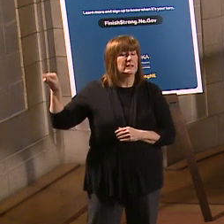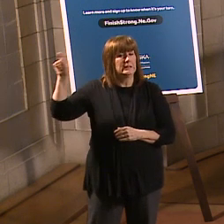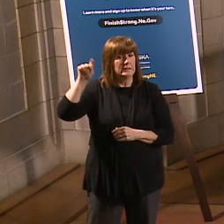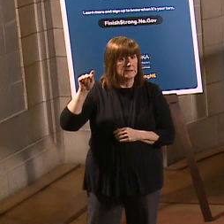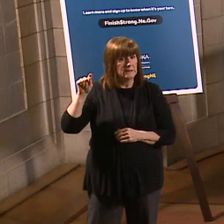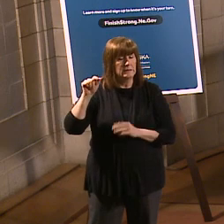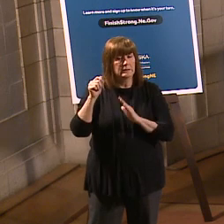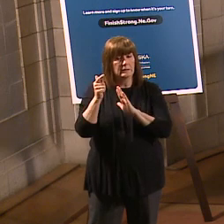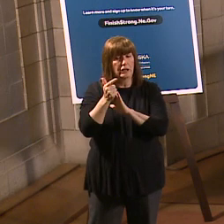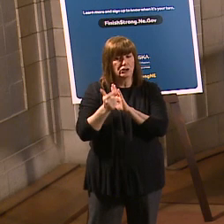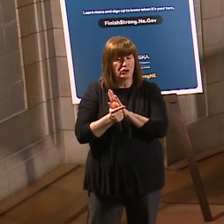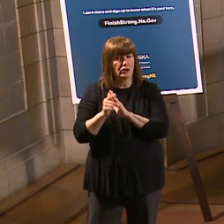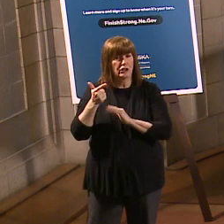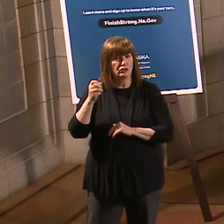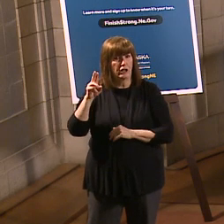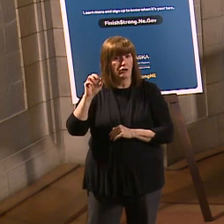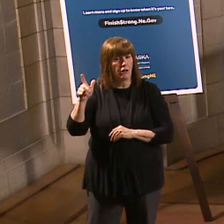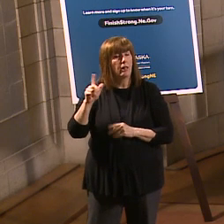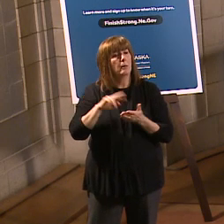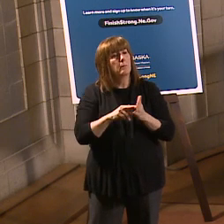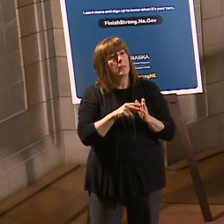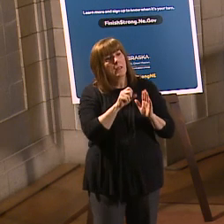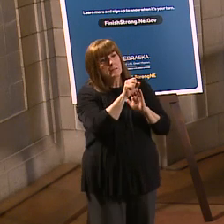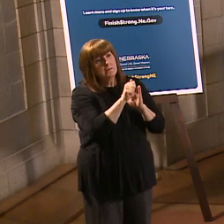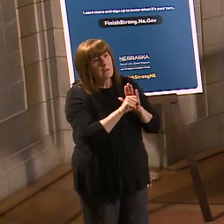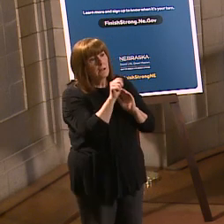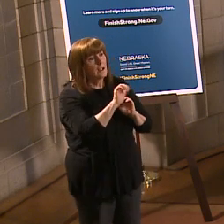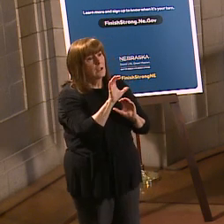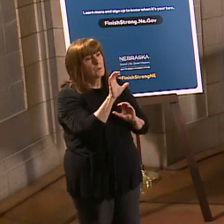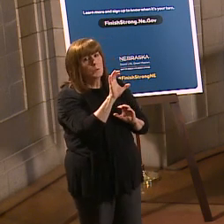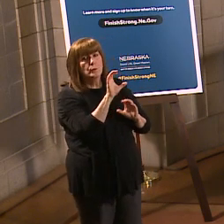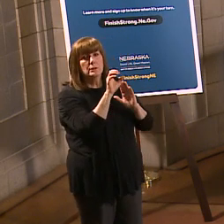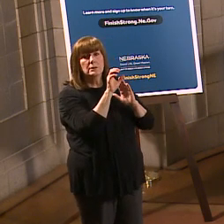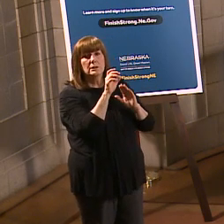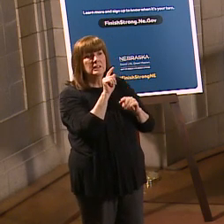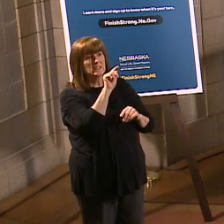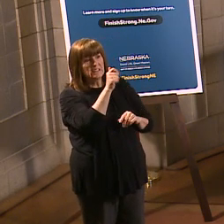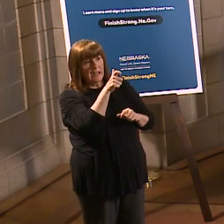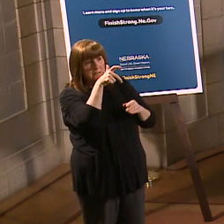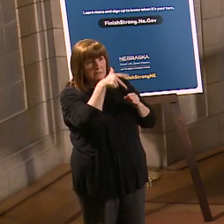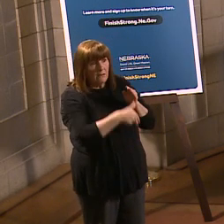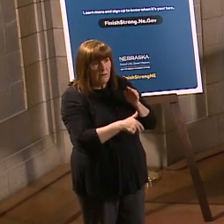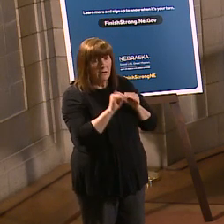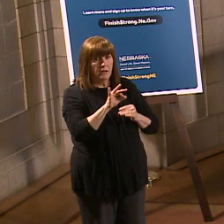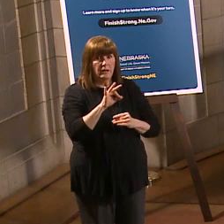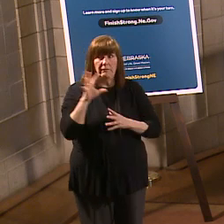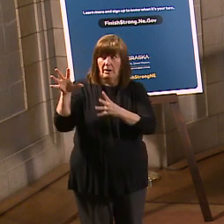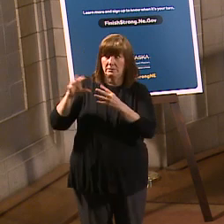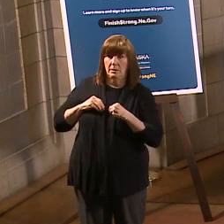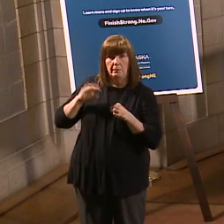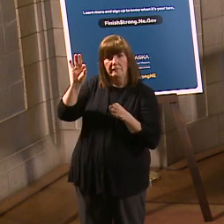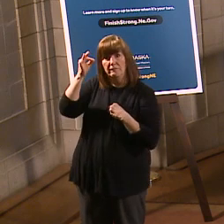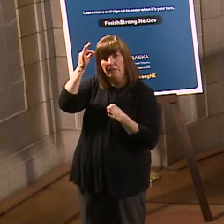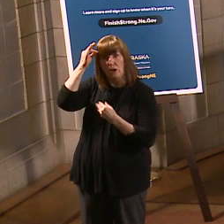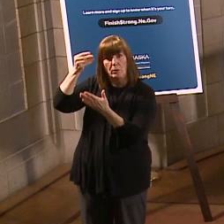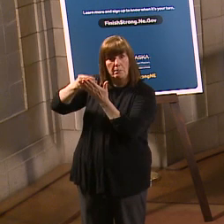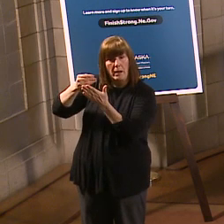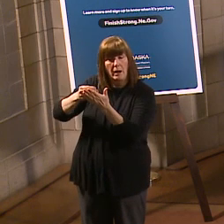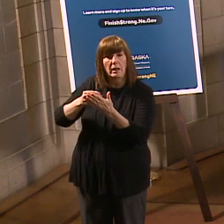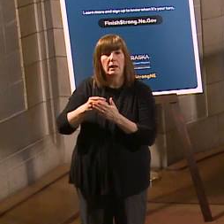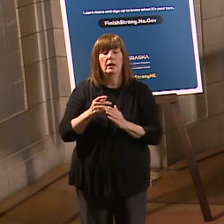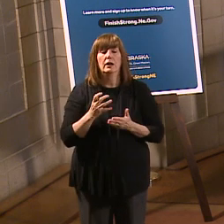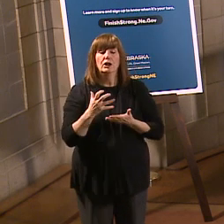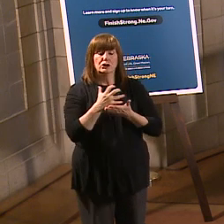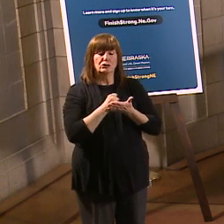to would states be allowed to do tax cuts if they took the federal stimulus money, and the Treasury Department came out with guidance